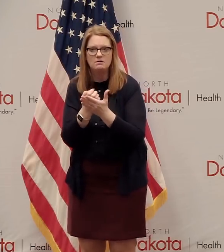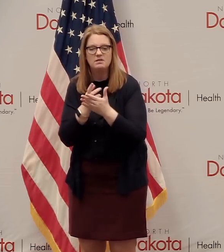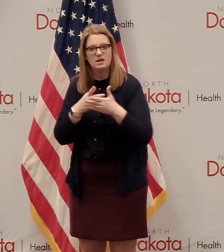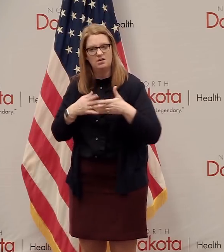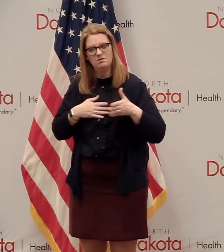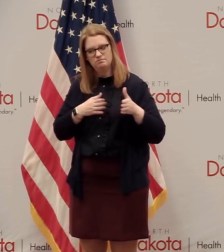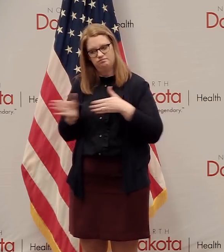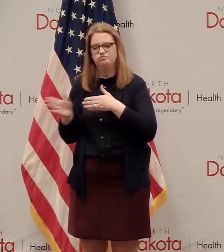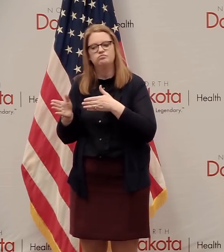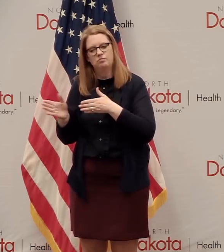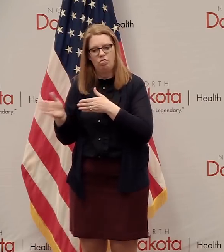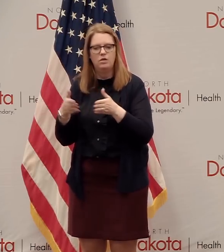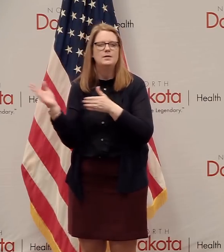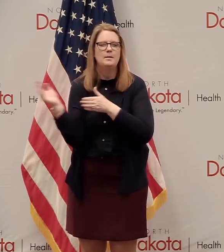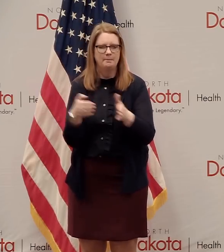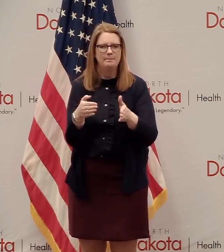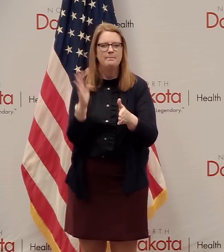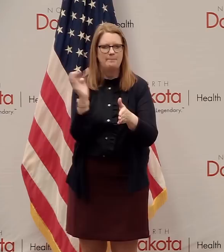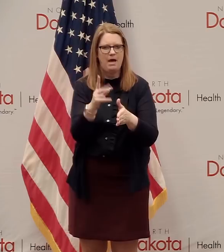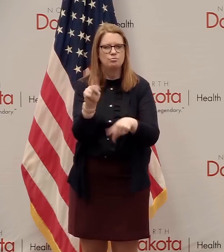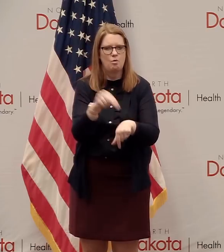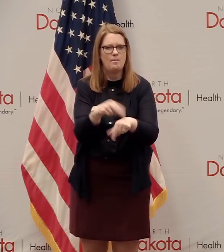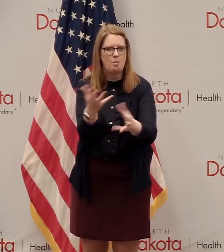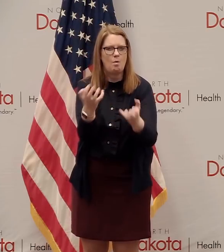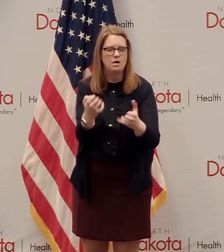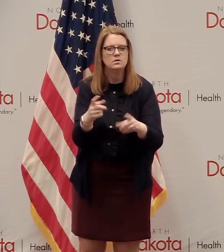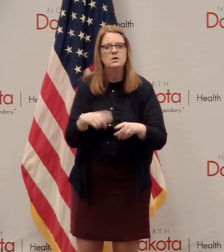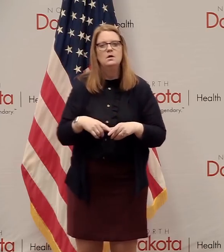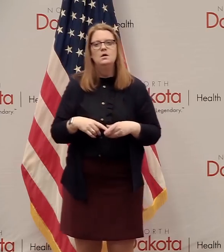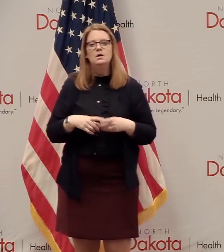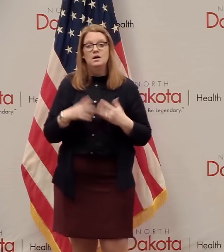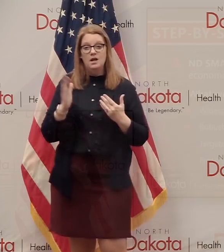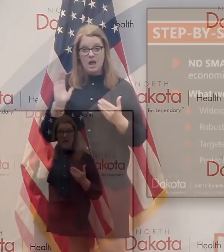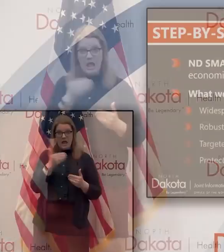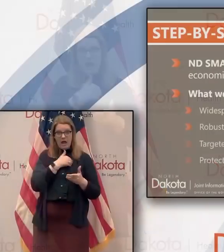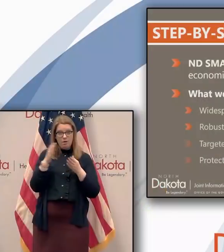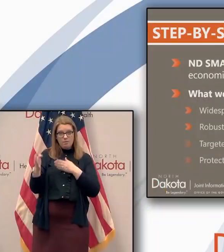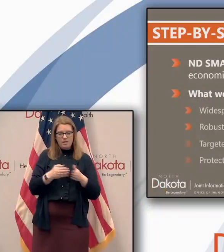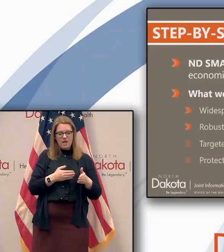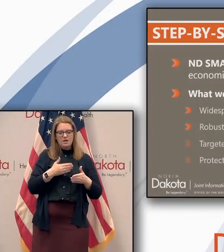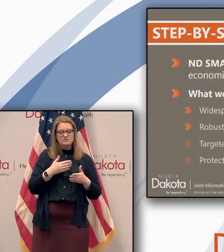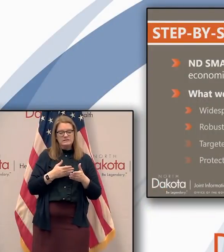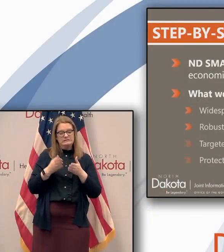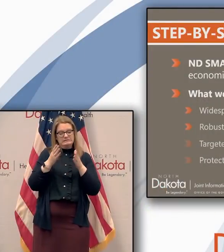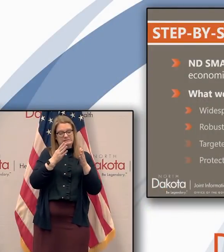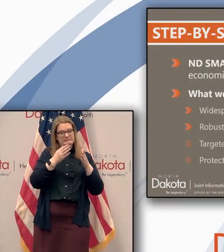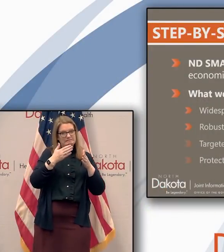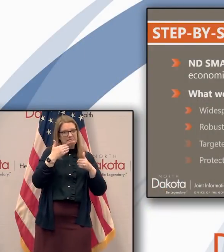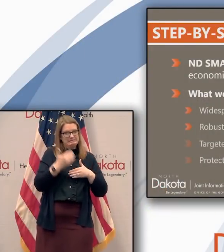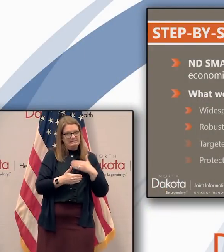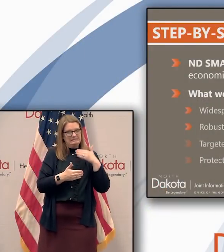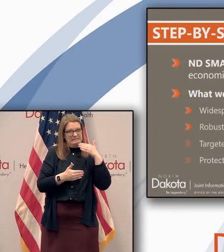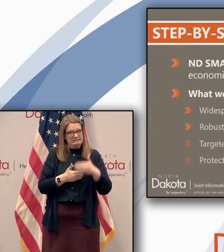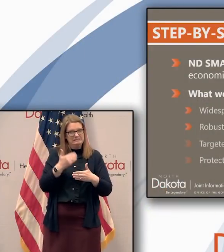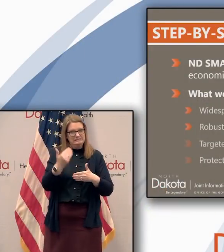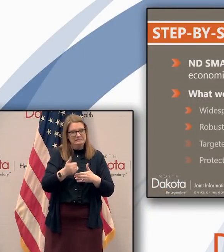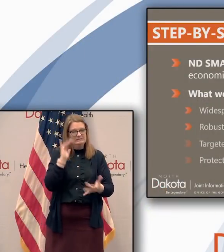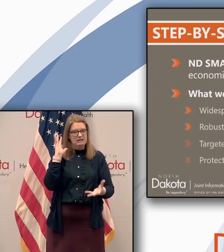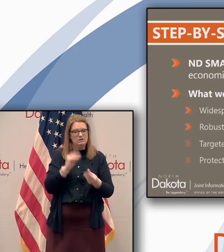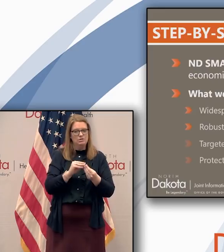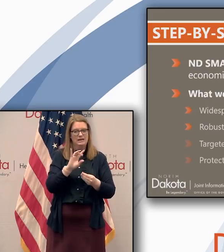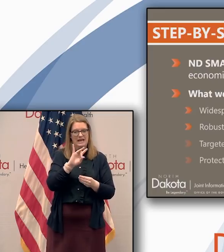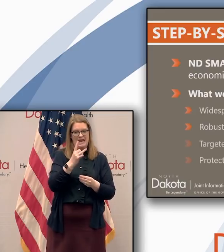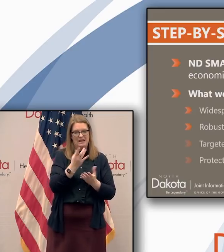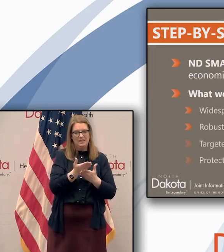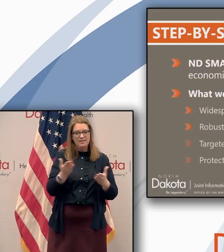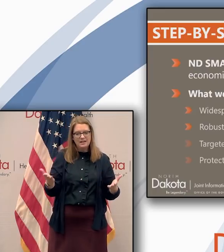track. As we do that, we talked about our step-by-step plan for reopening was going to include 8 things that we needed to